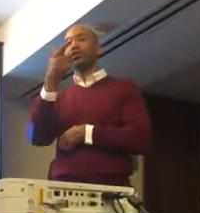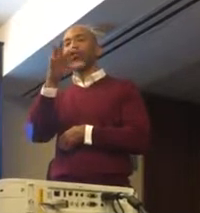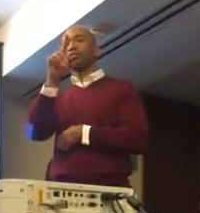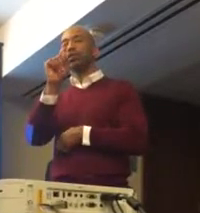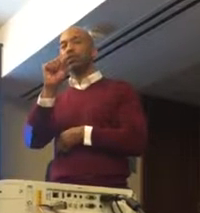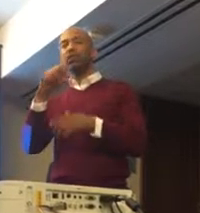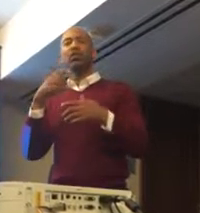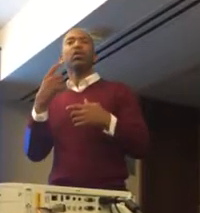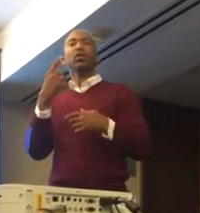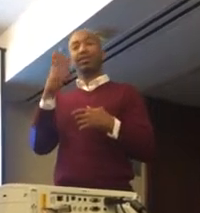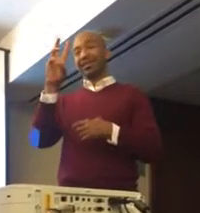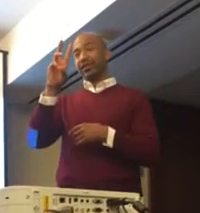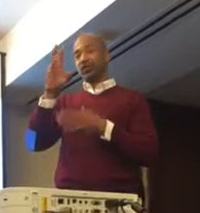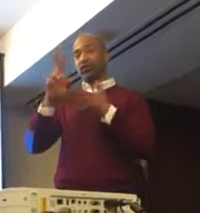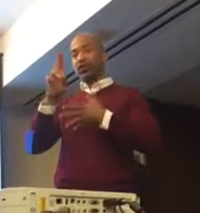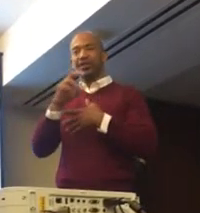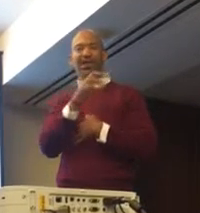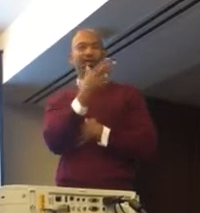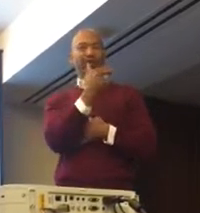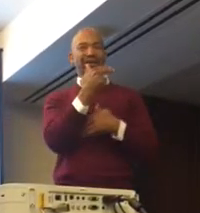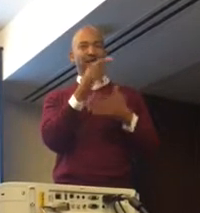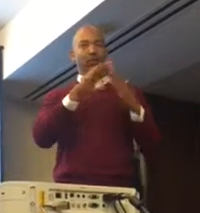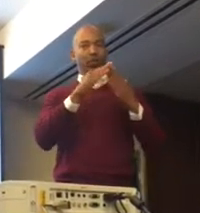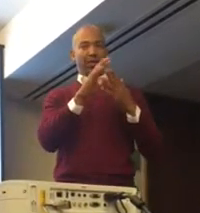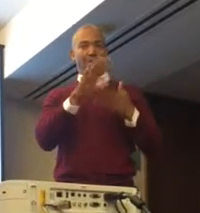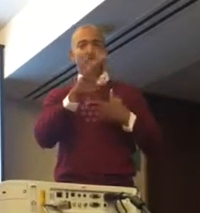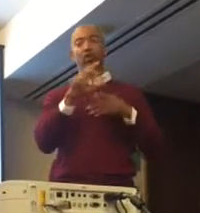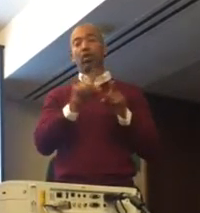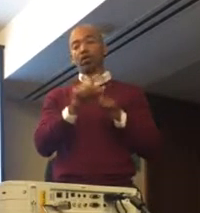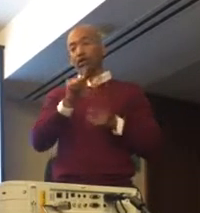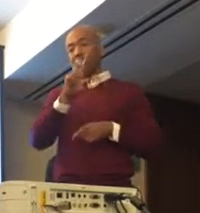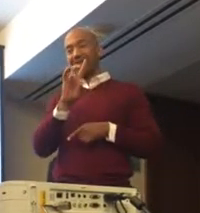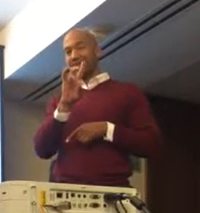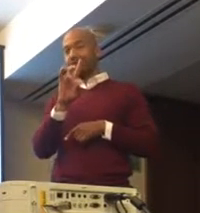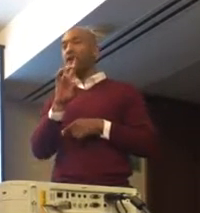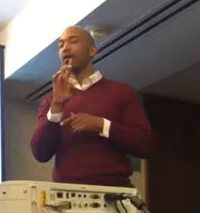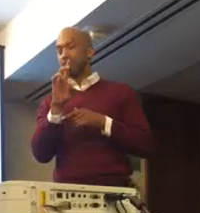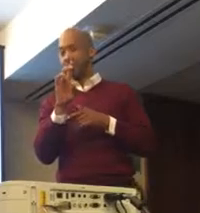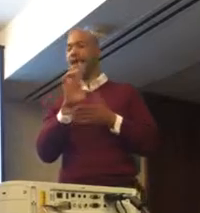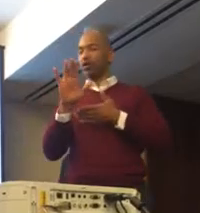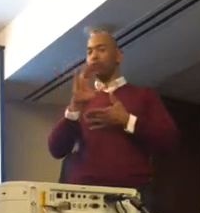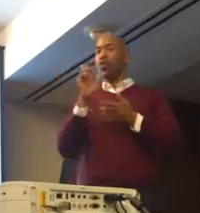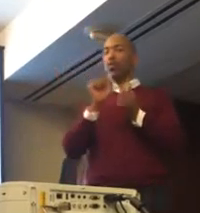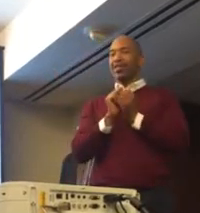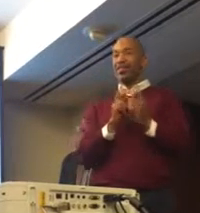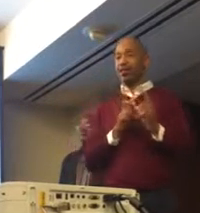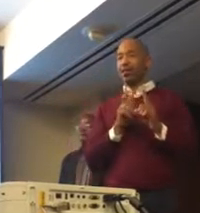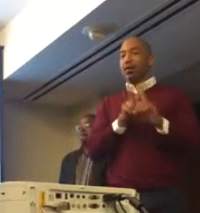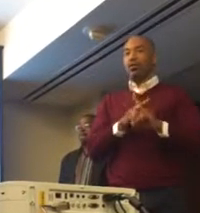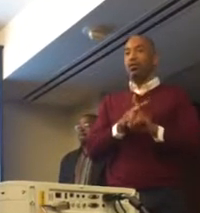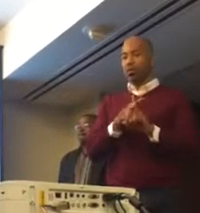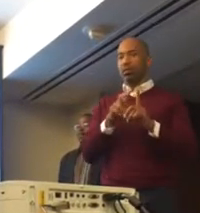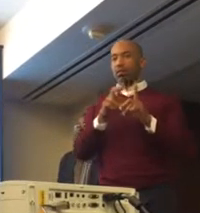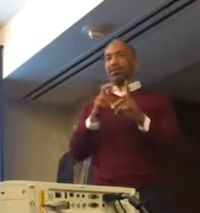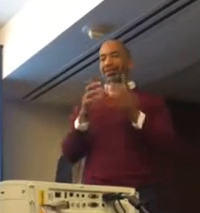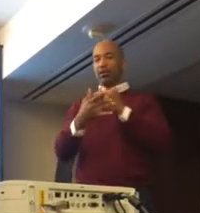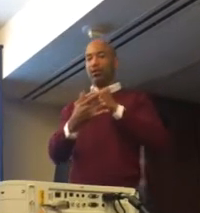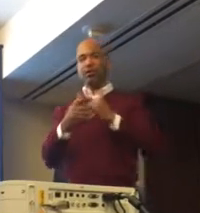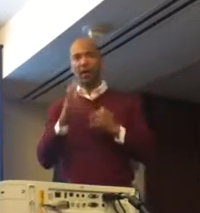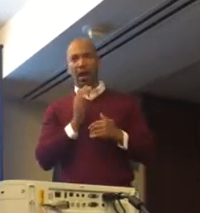currently. 6 universities, 13 community colleges, and 27 colleges of applied technology. So we are a diverse system. In my work there,